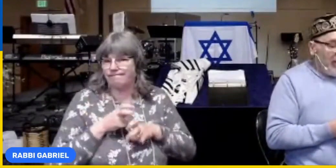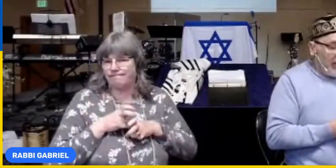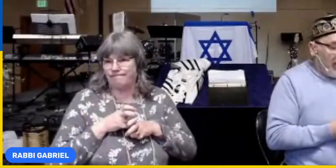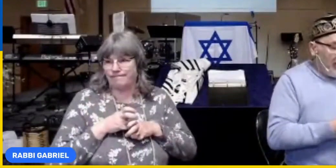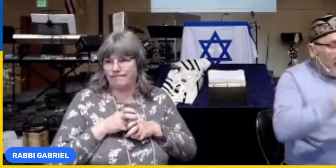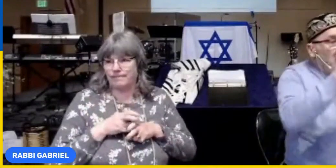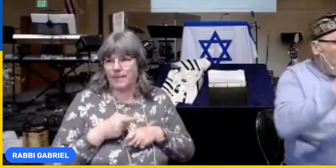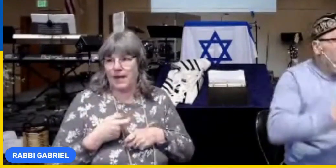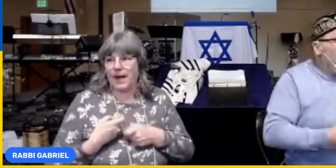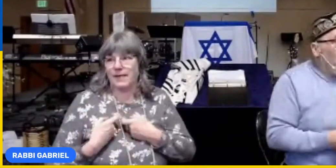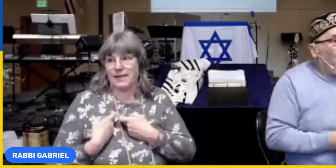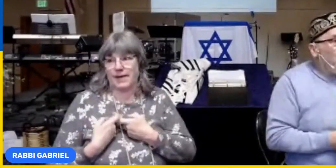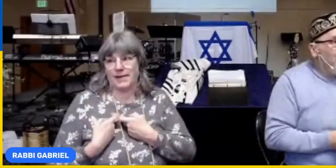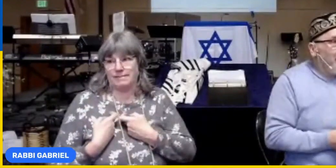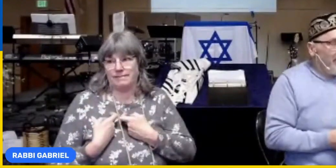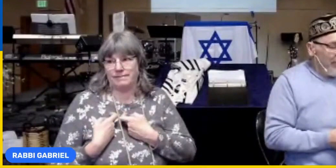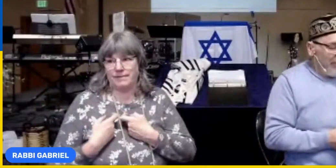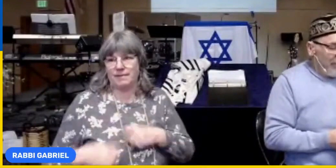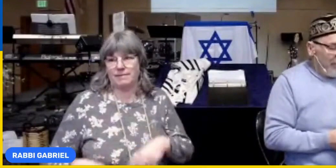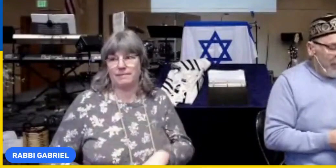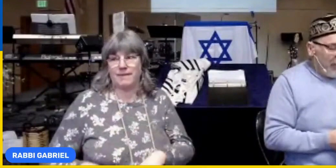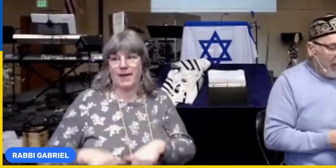selfishness and sin, ego.